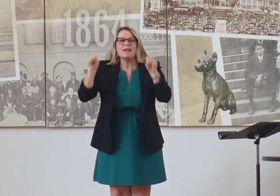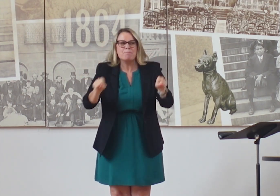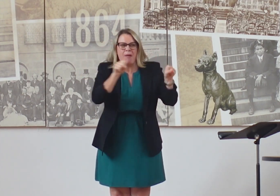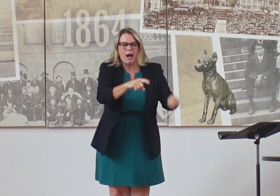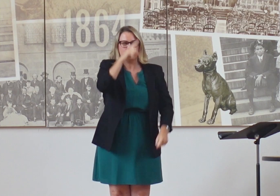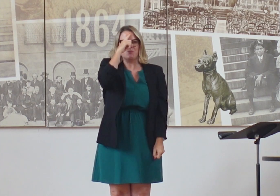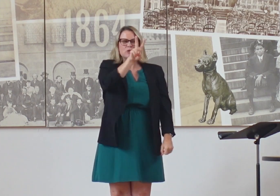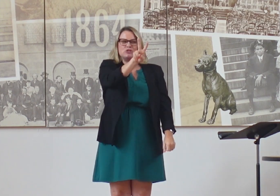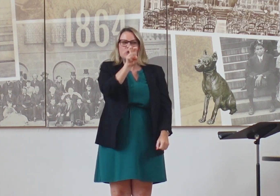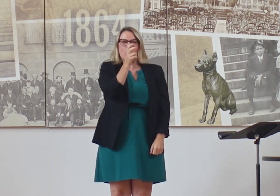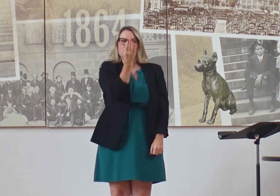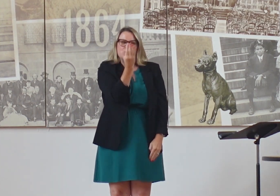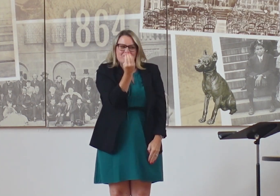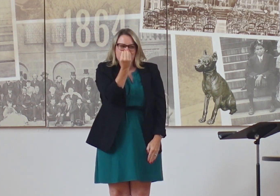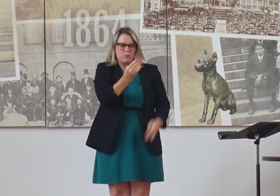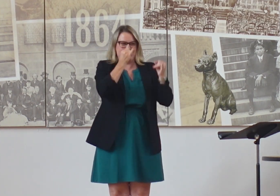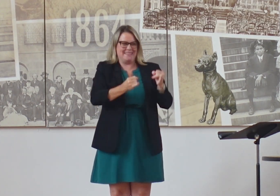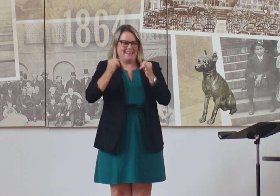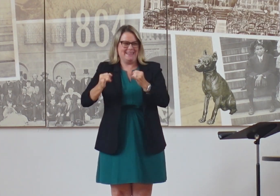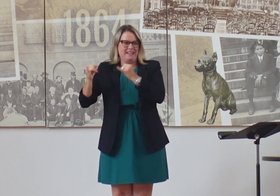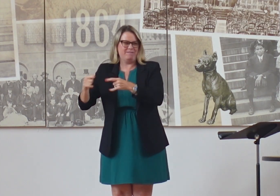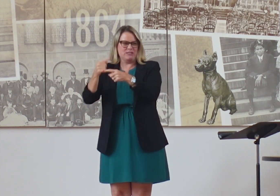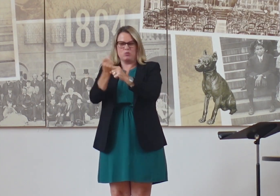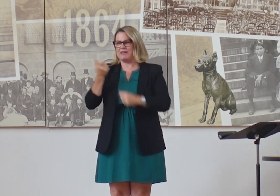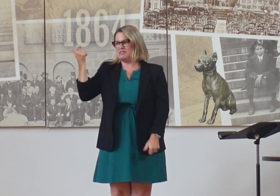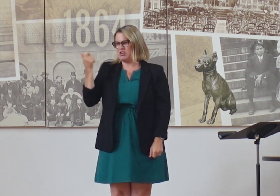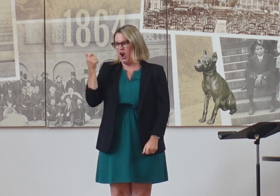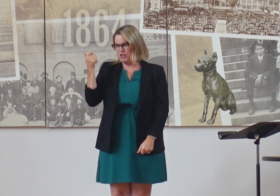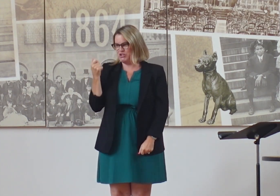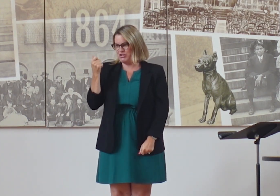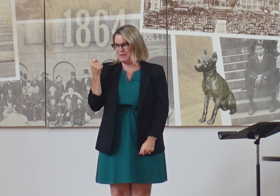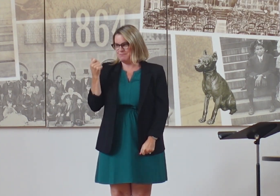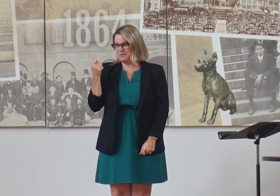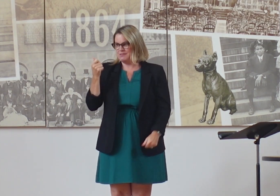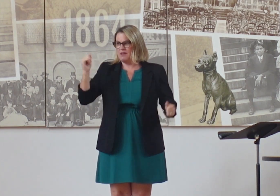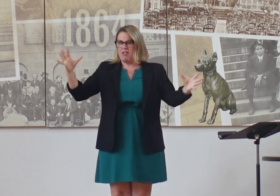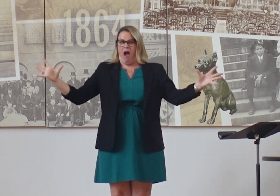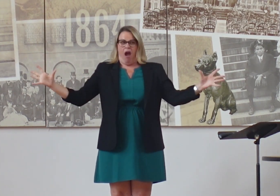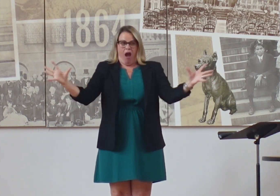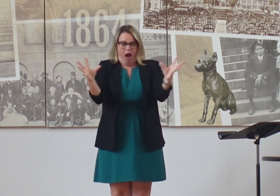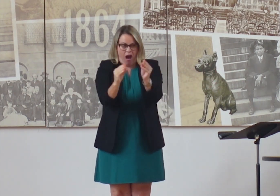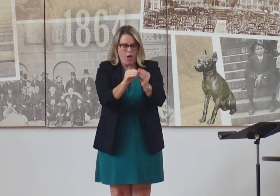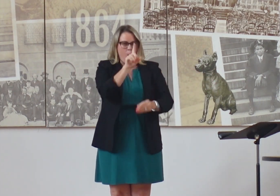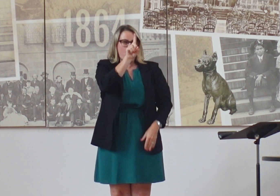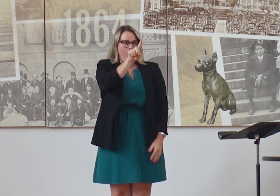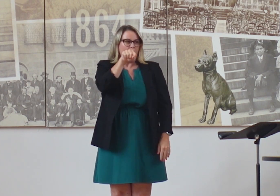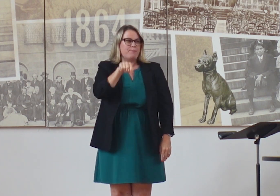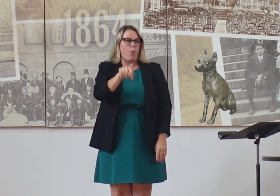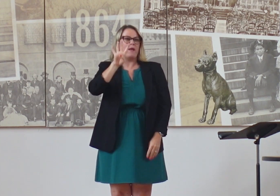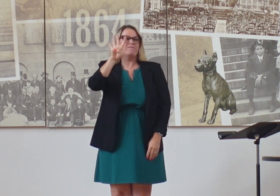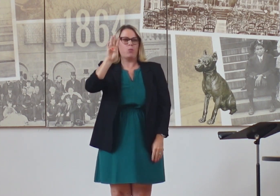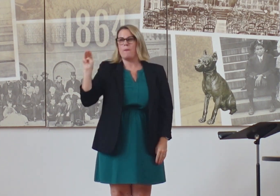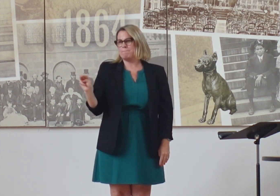tenure, she made it possible for 214 individuals to receive scholarships in total of